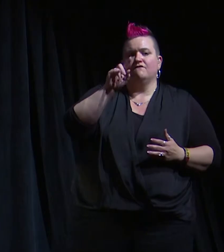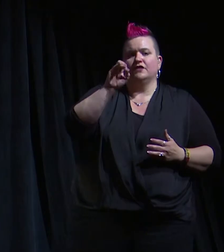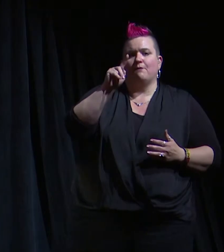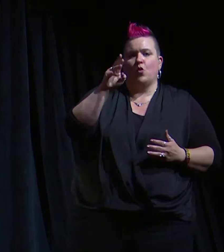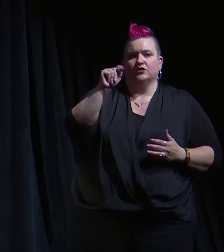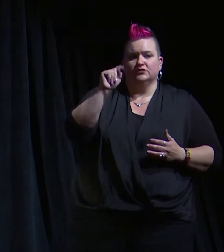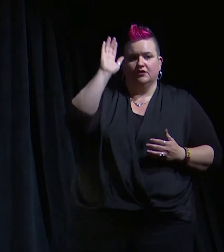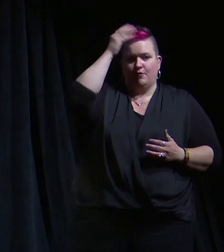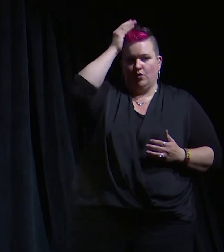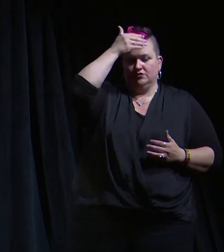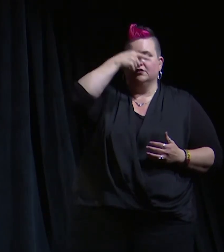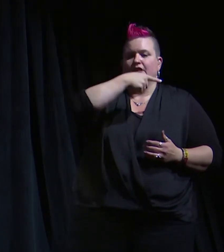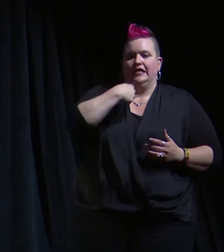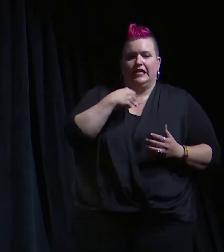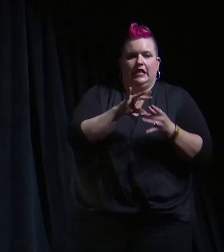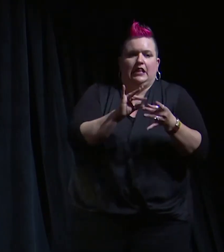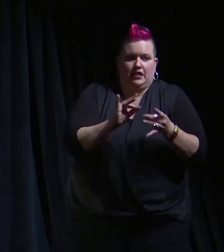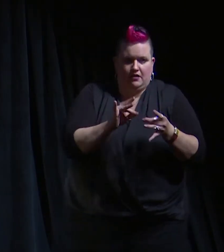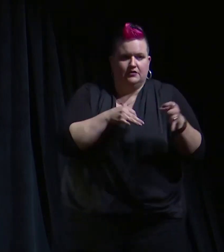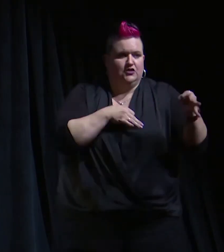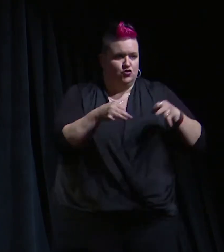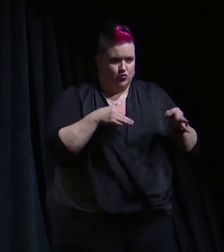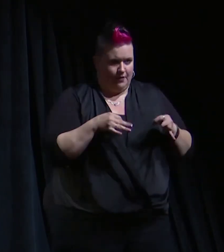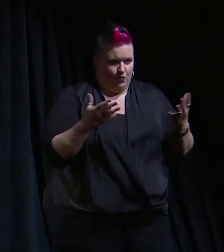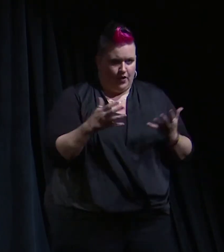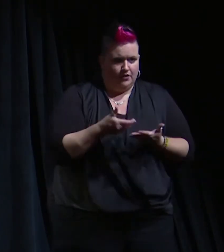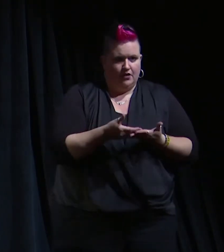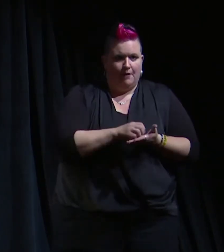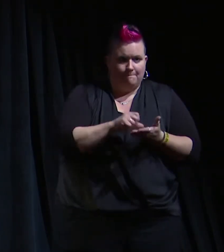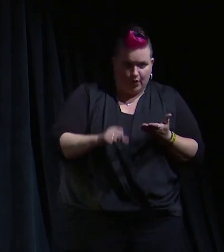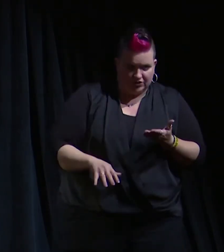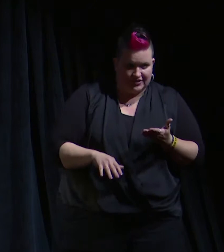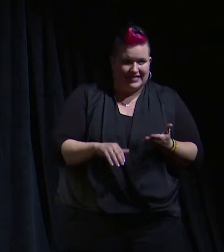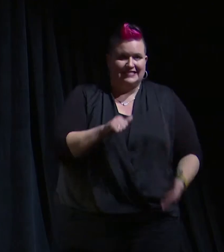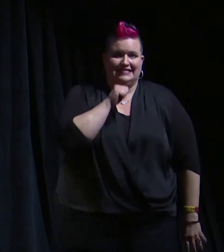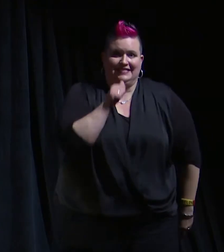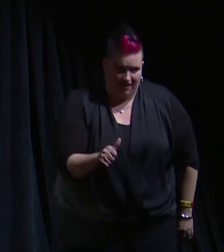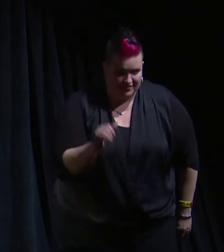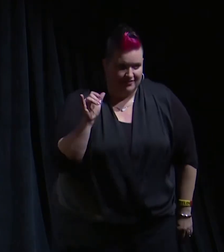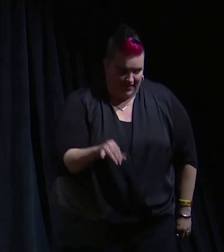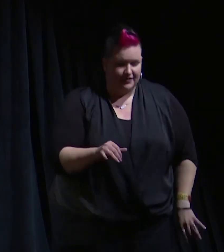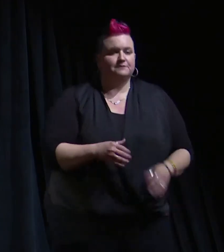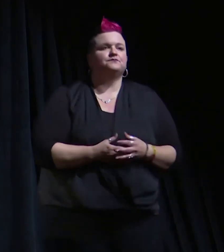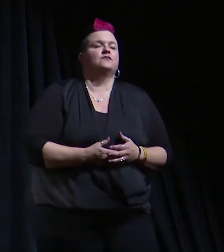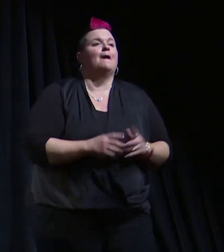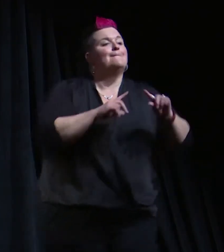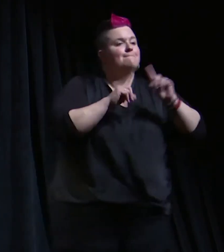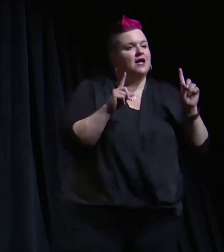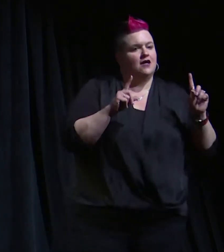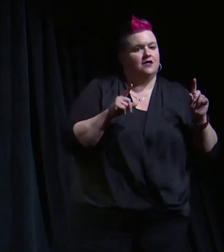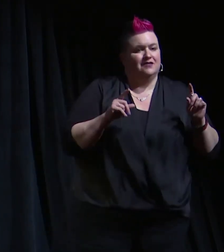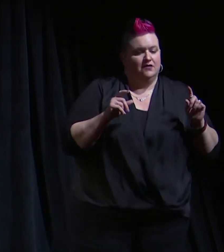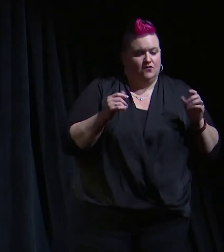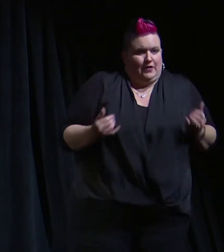the other day, describing what abortion absolutely is not. But these are the times that